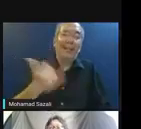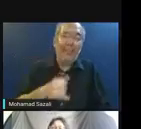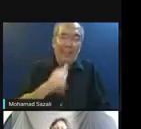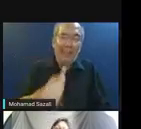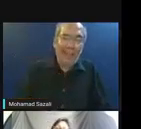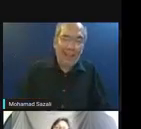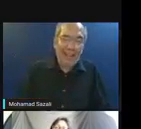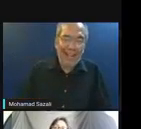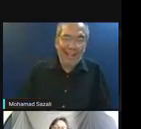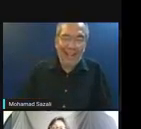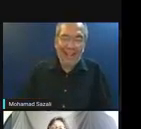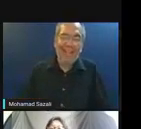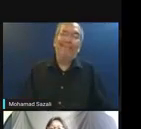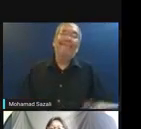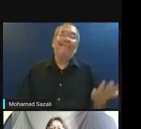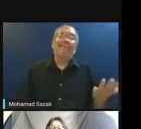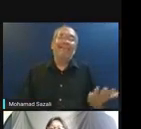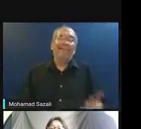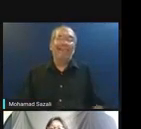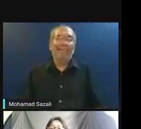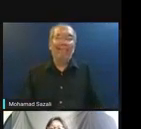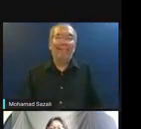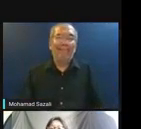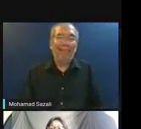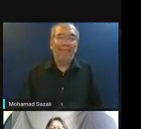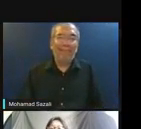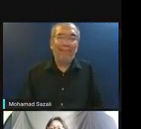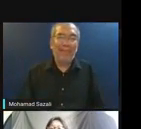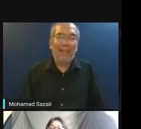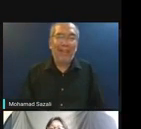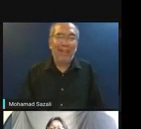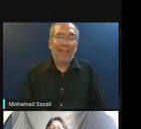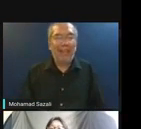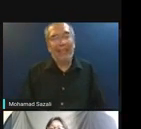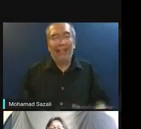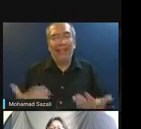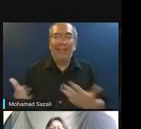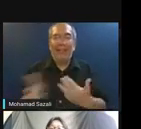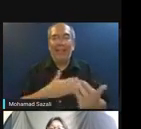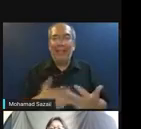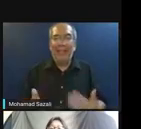But maybe the police can think of something else, but I don't know.